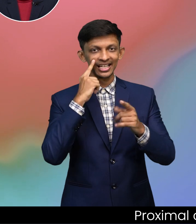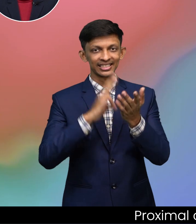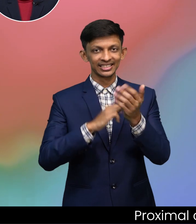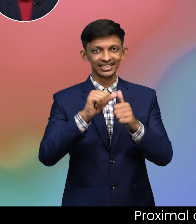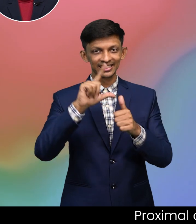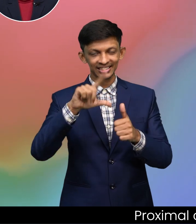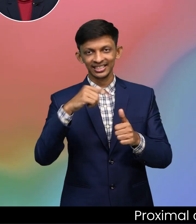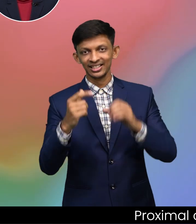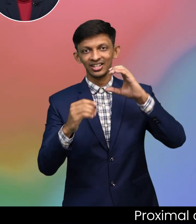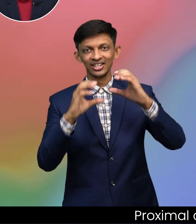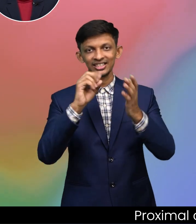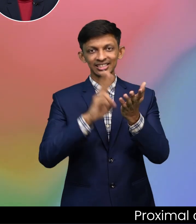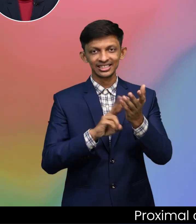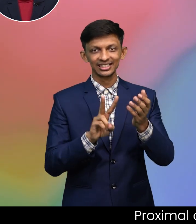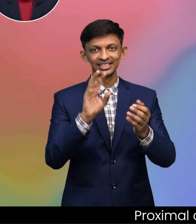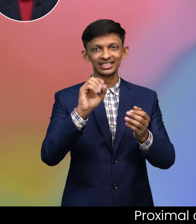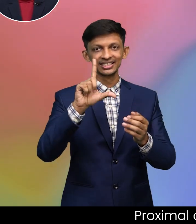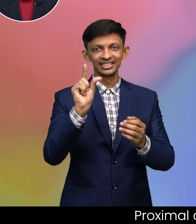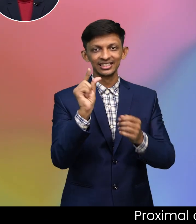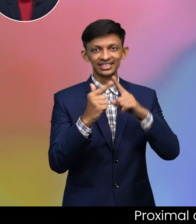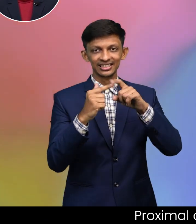afferent arteriole,